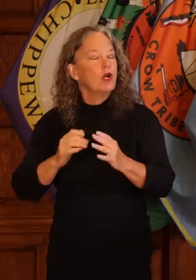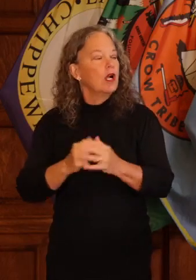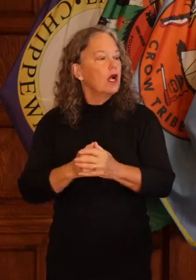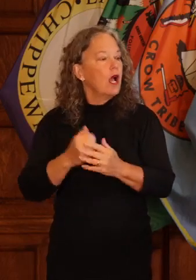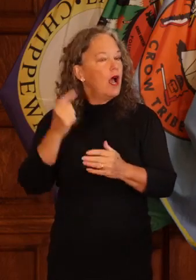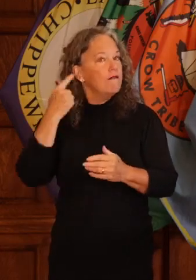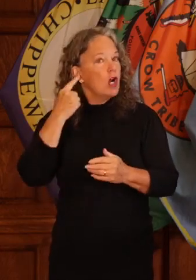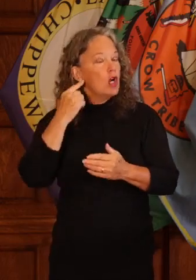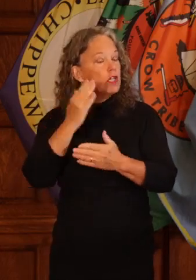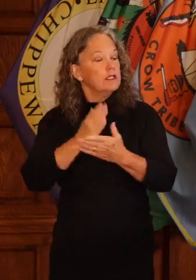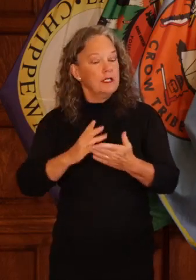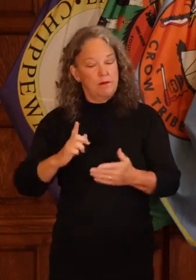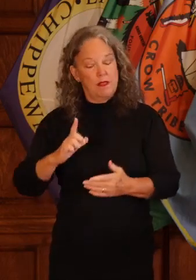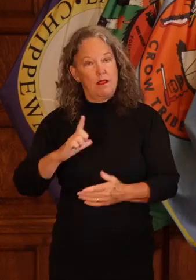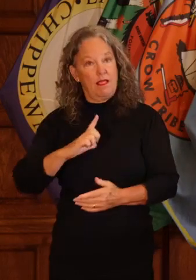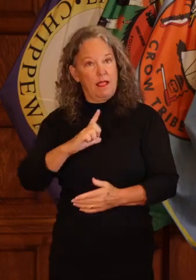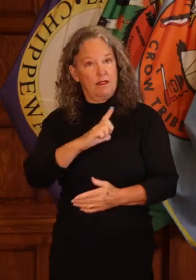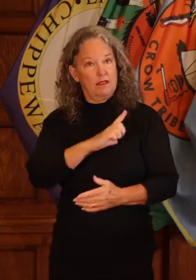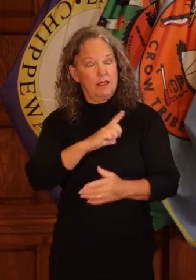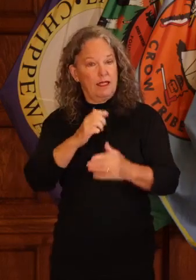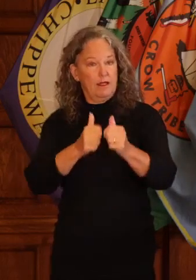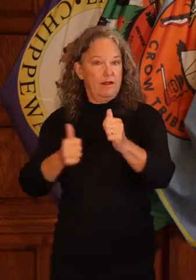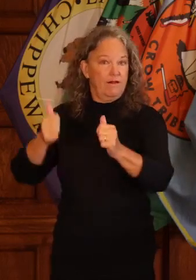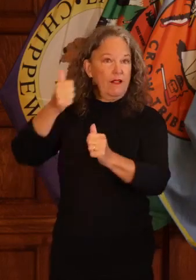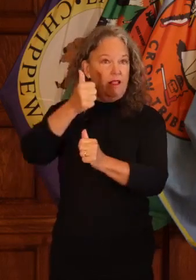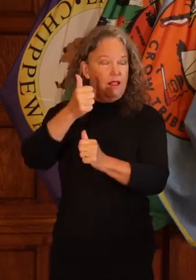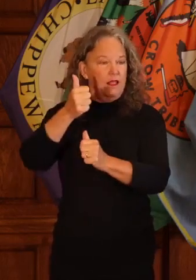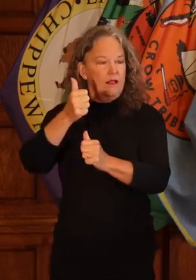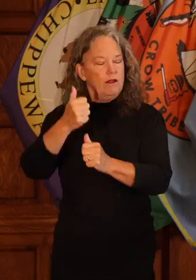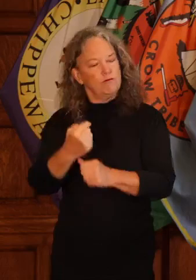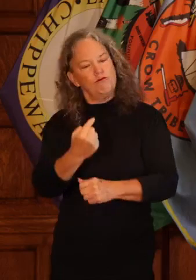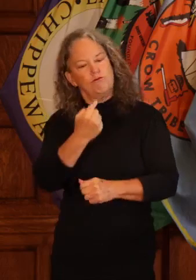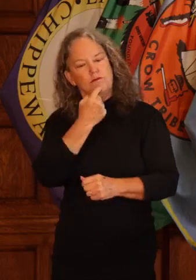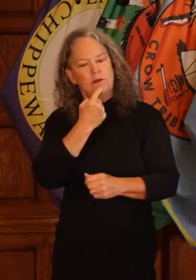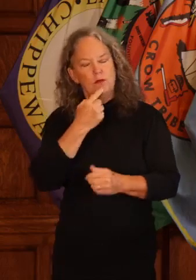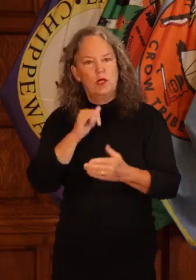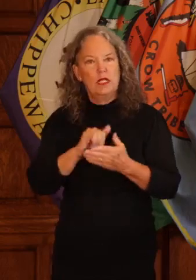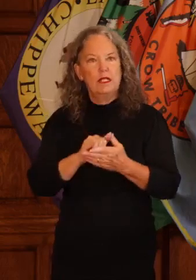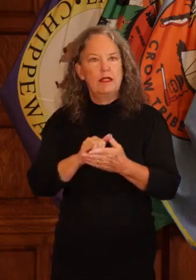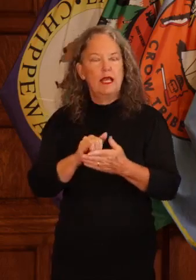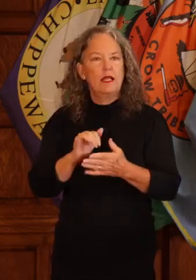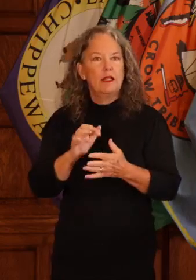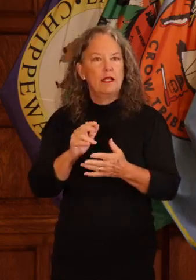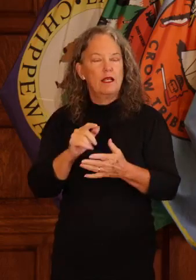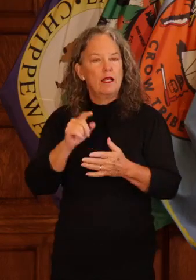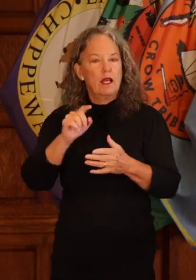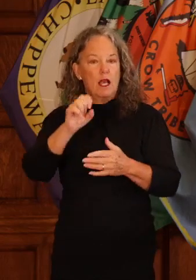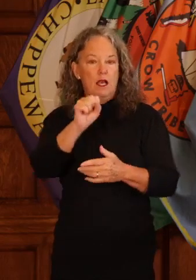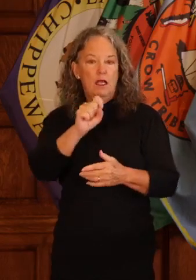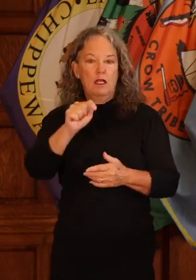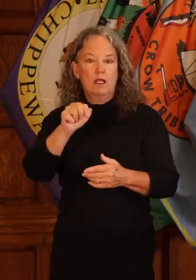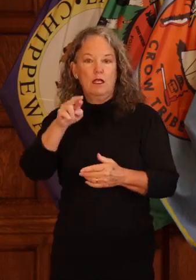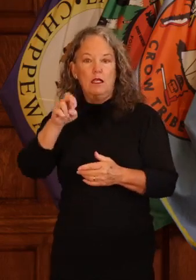the legislative leadership was disappointed that the STARS Act wasn't paired, or